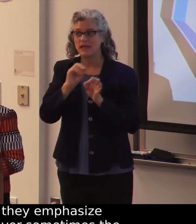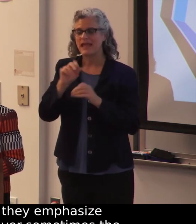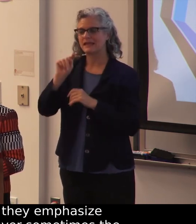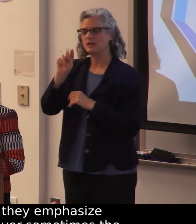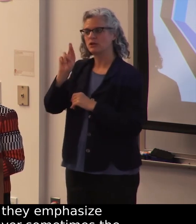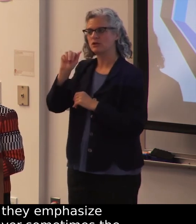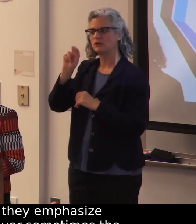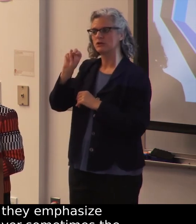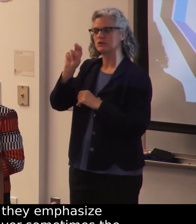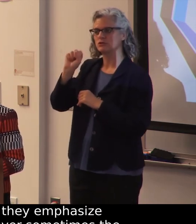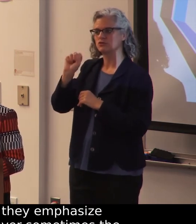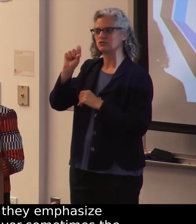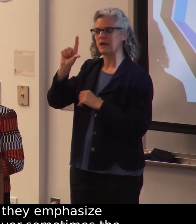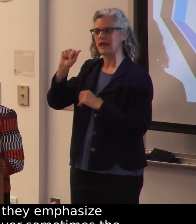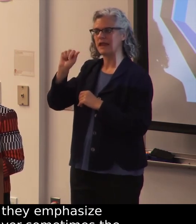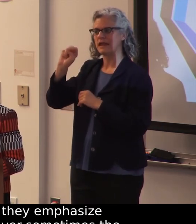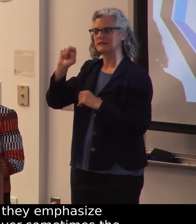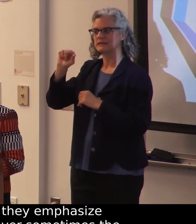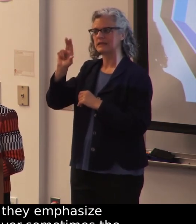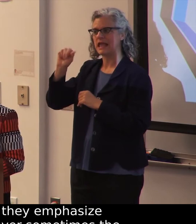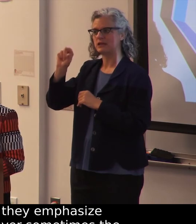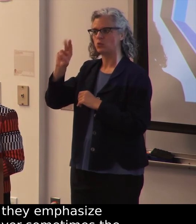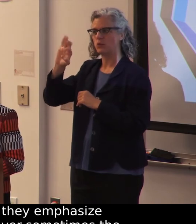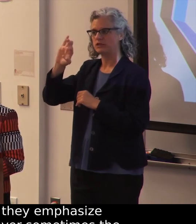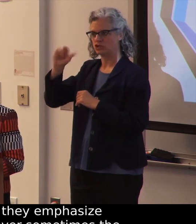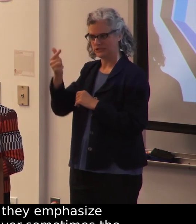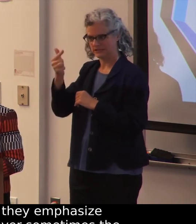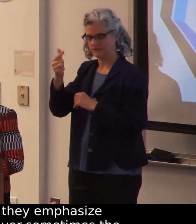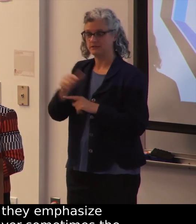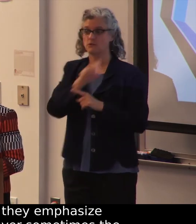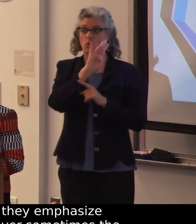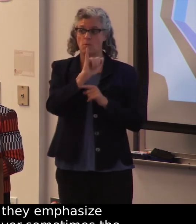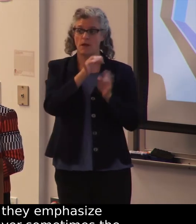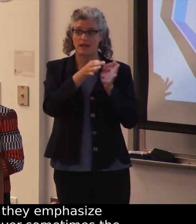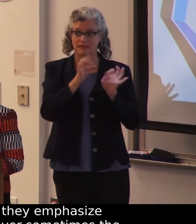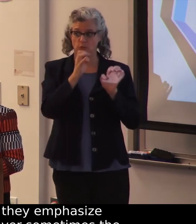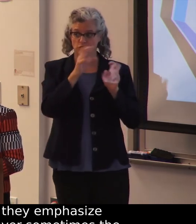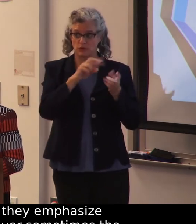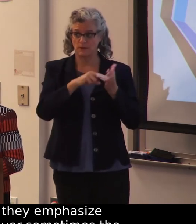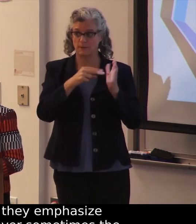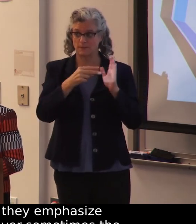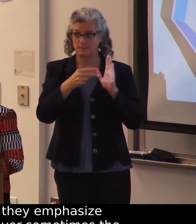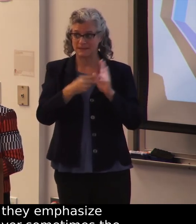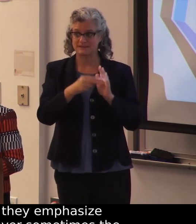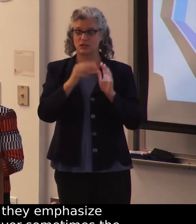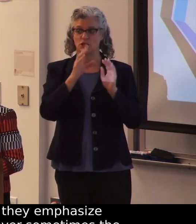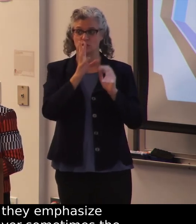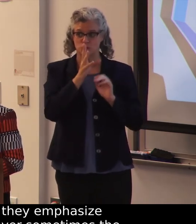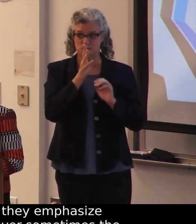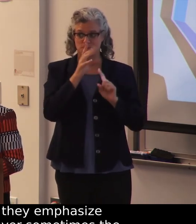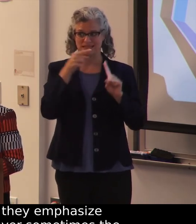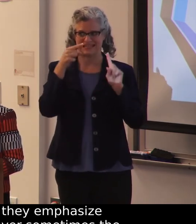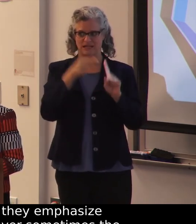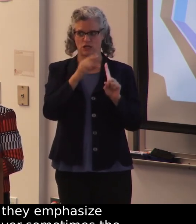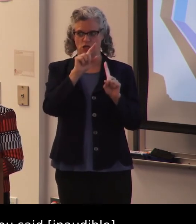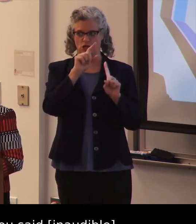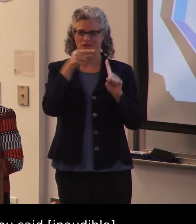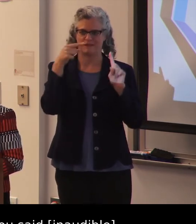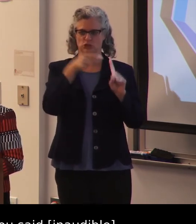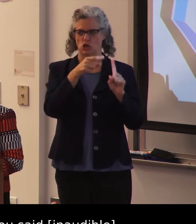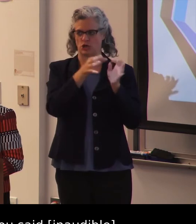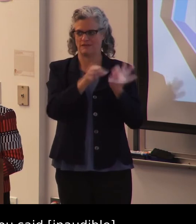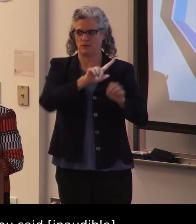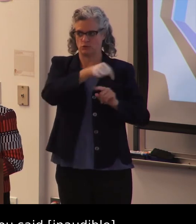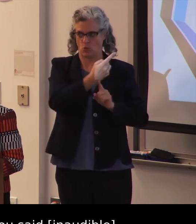translanguage, because bilingual education is like focusing on the speech, the target language only, and the